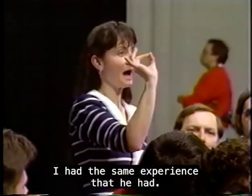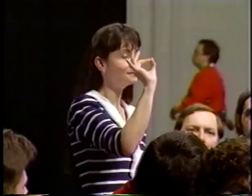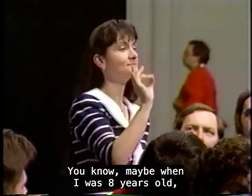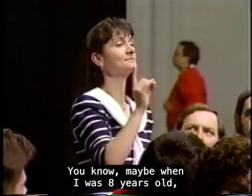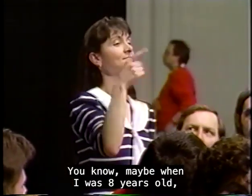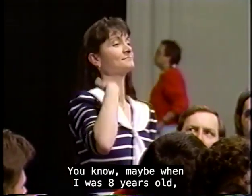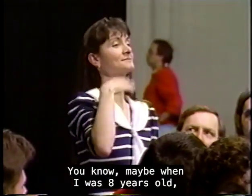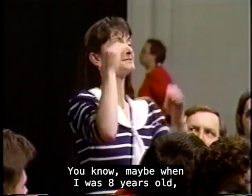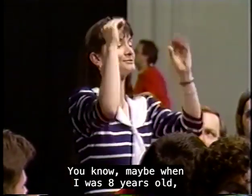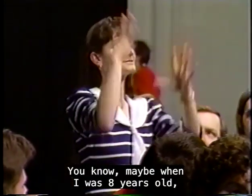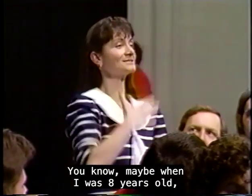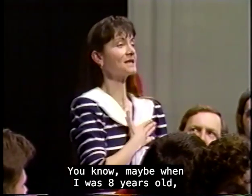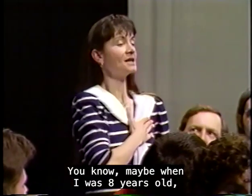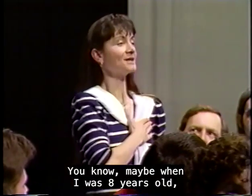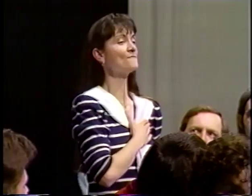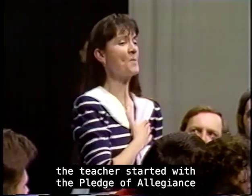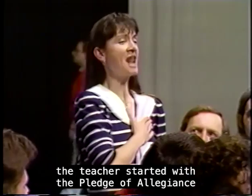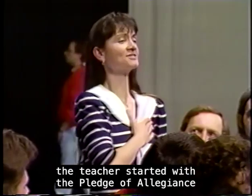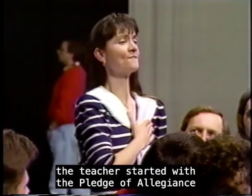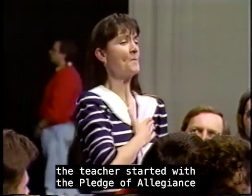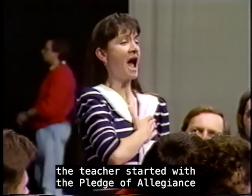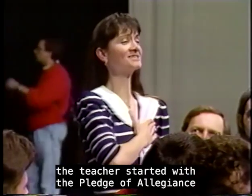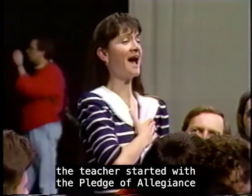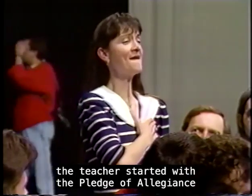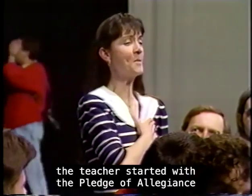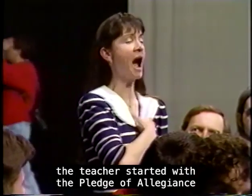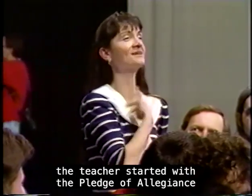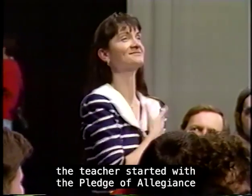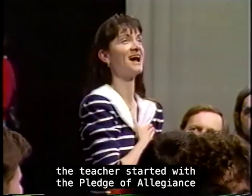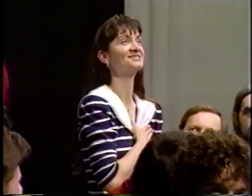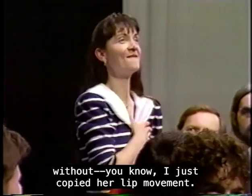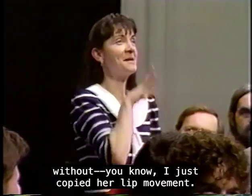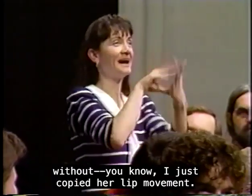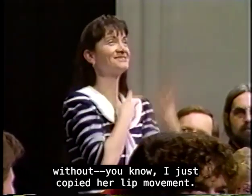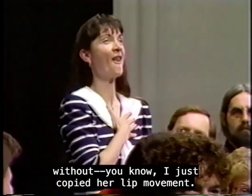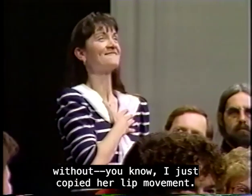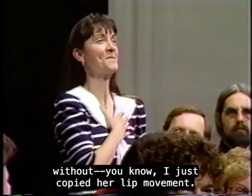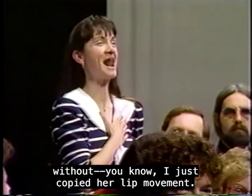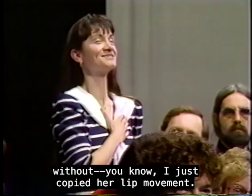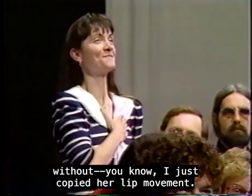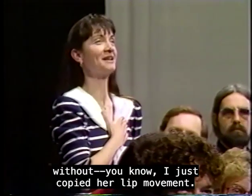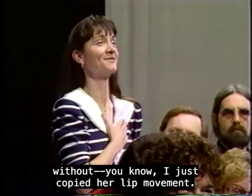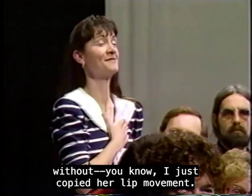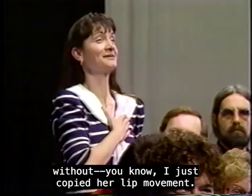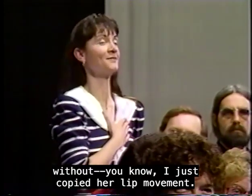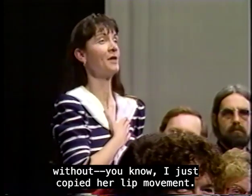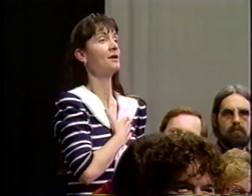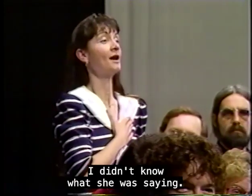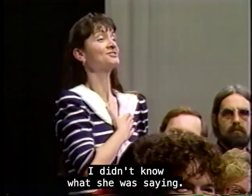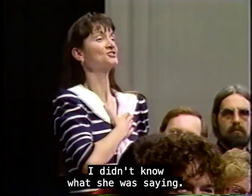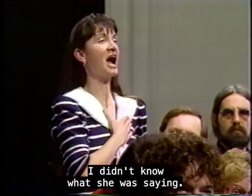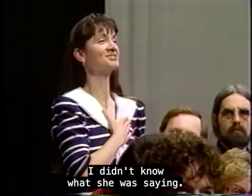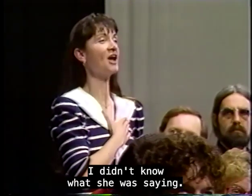You know, maybe when I was 8 years old, the teacher started with the Pledge of Allegiance without, I just copied her lip movement. I didn't know what she was